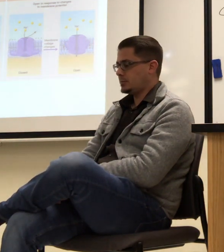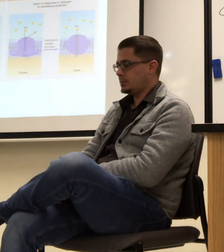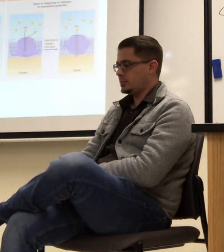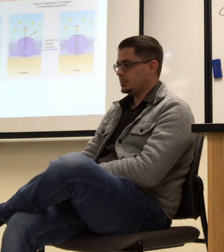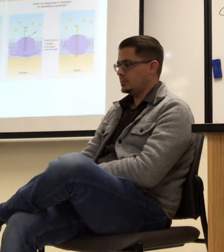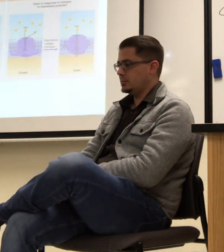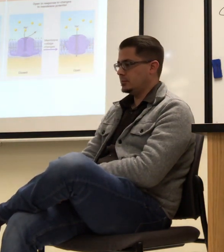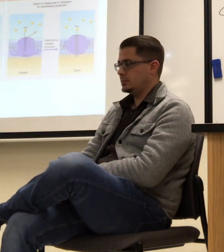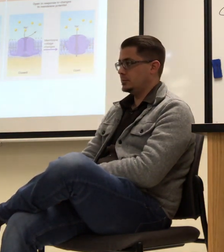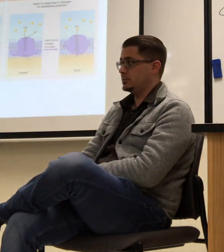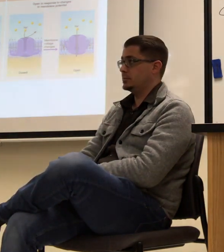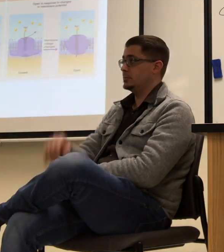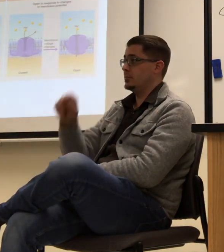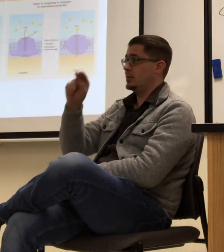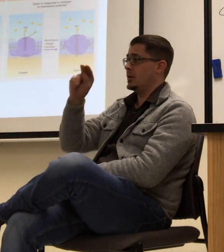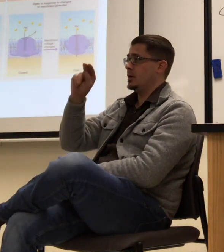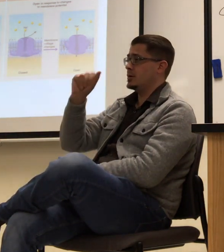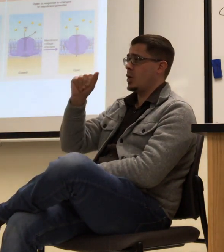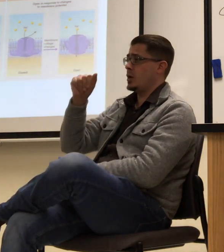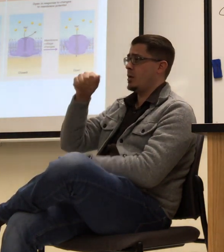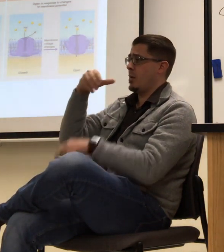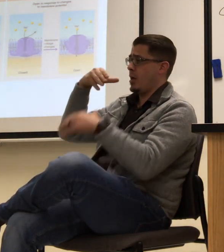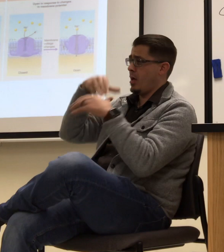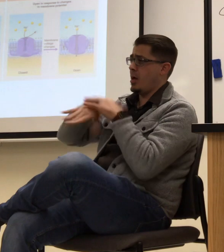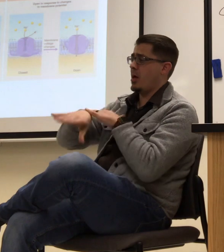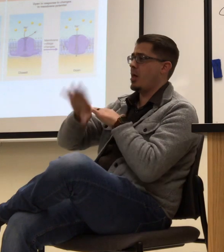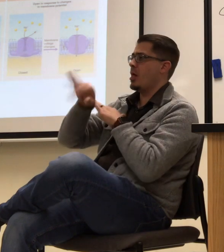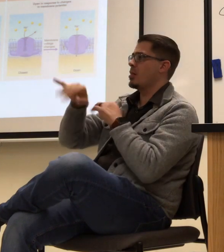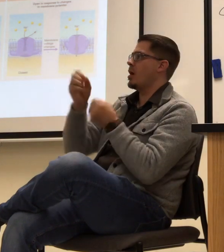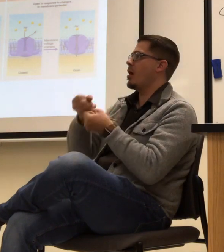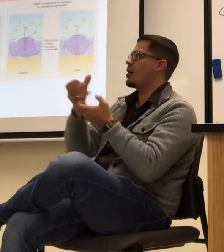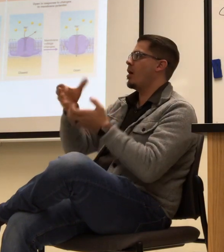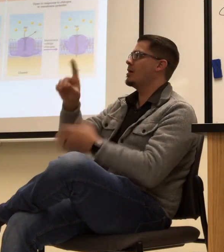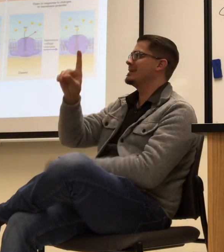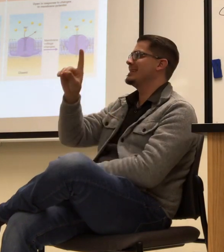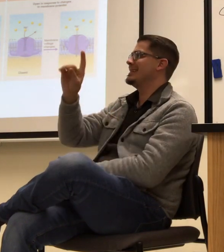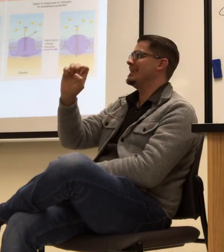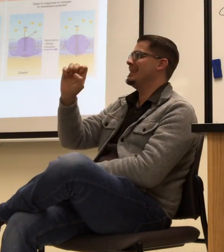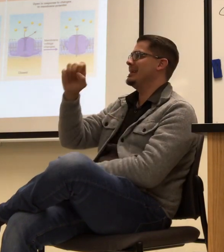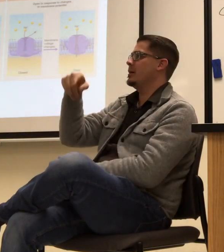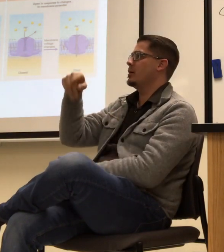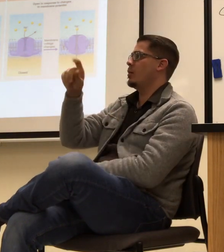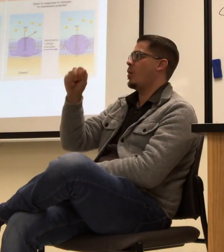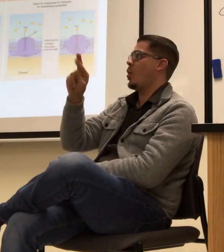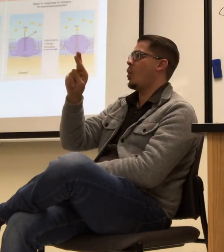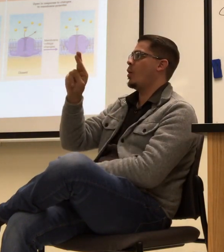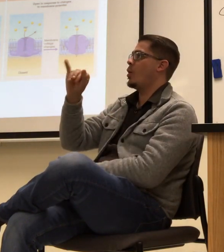That sodium influx, it depolarized the cell.